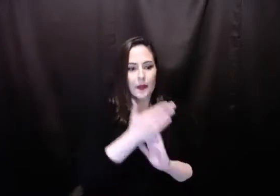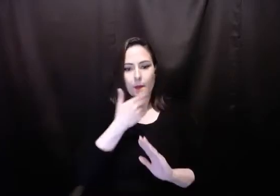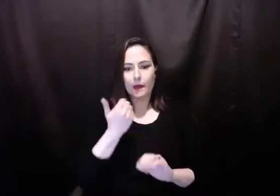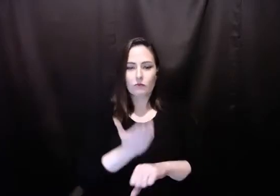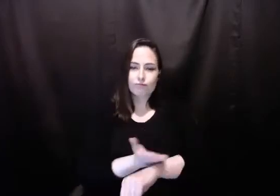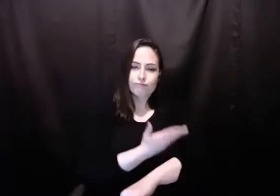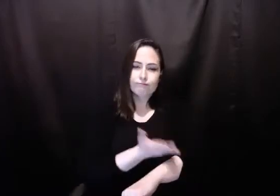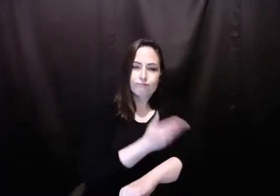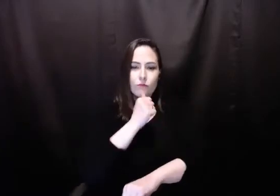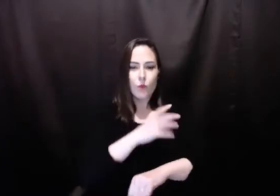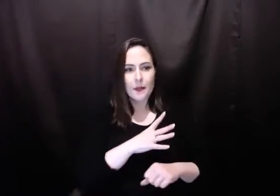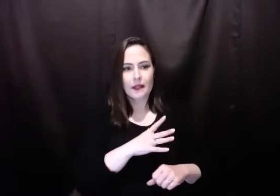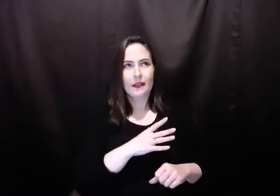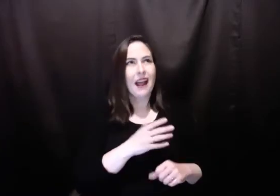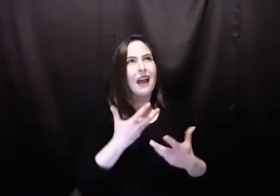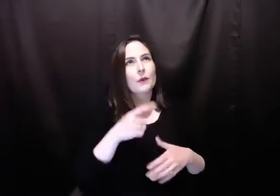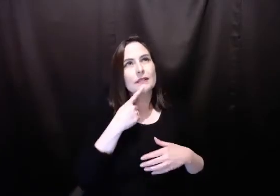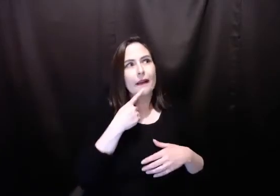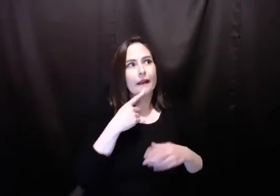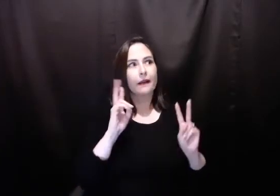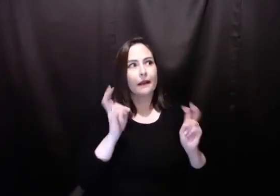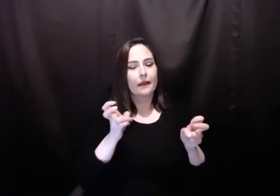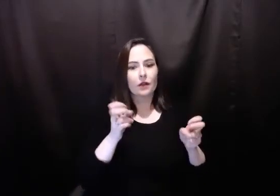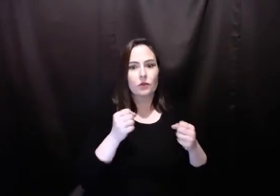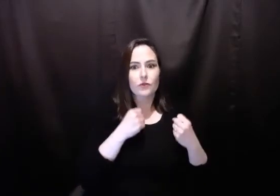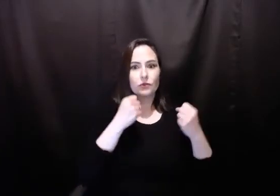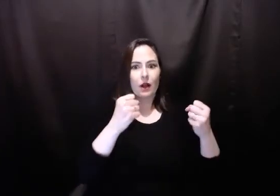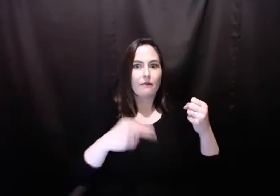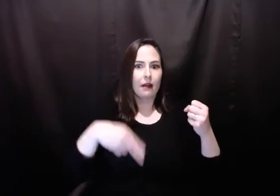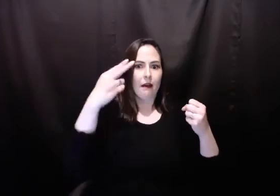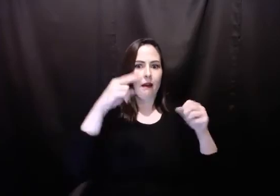road. I used to,